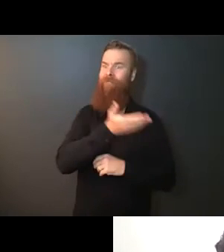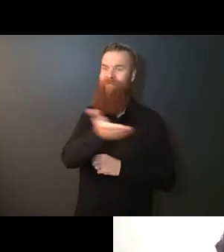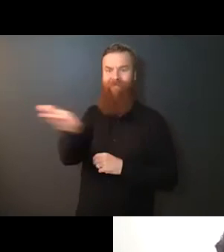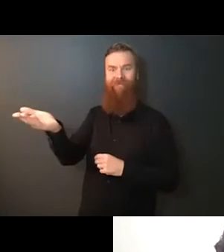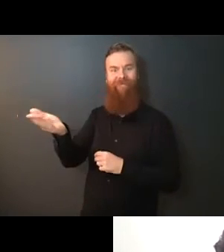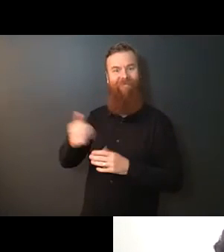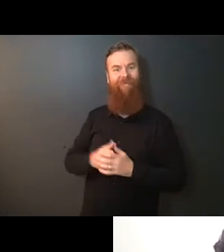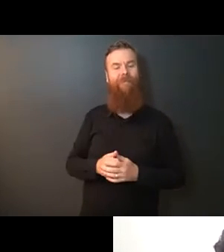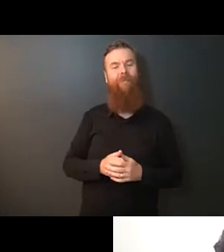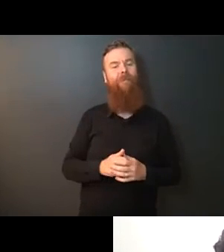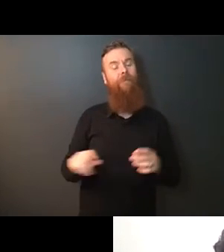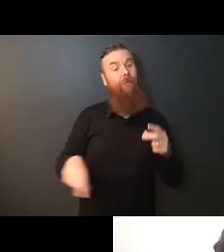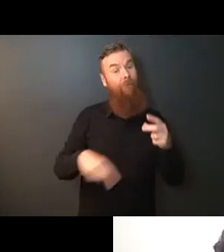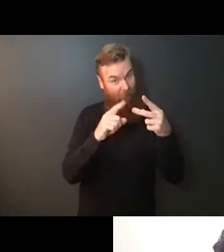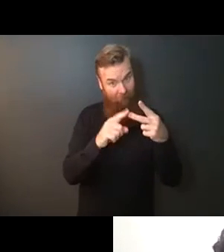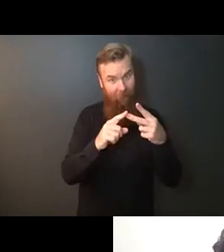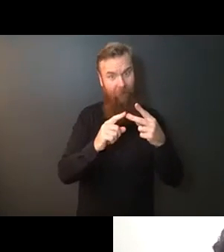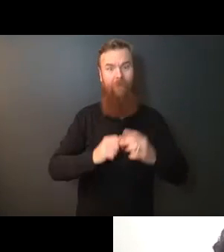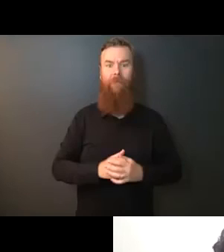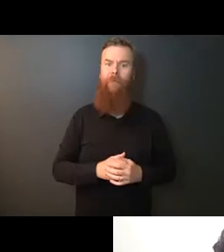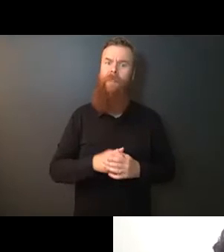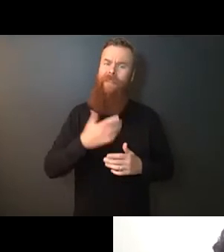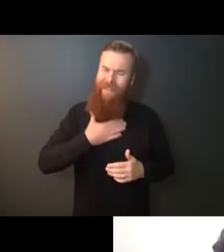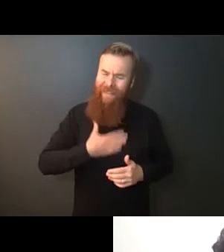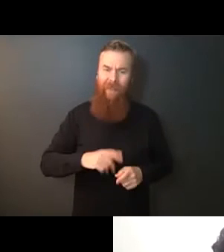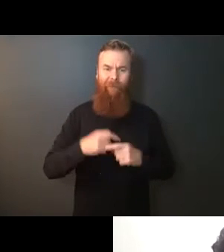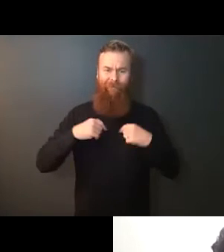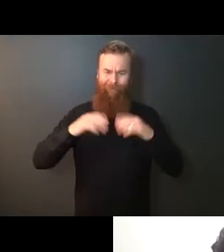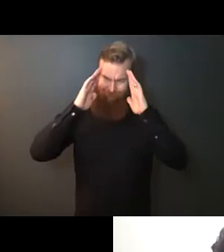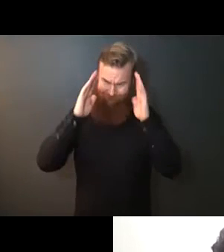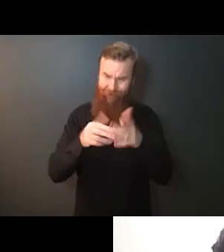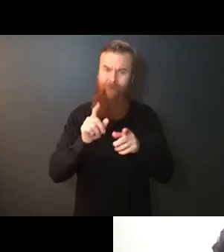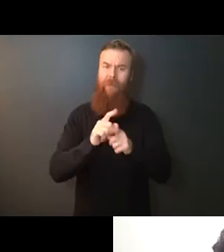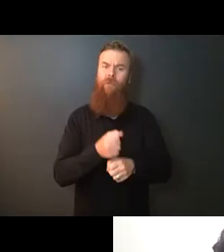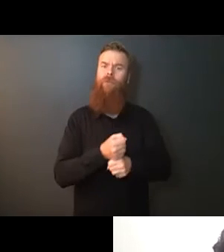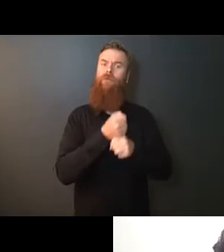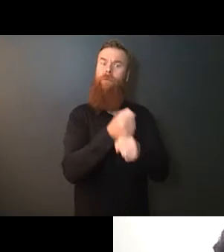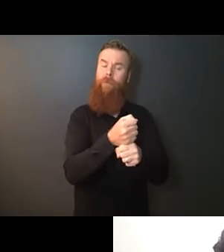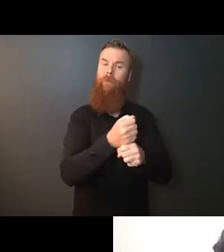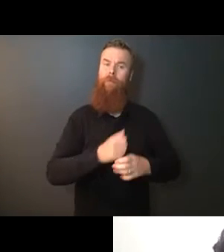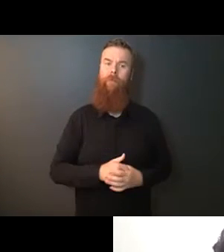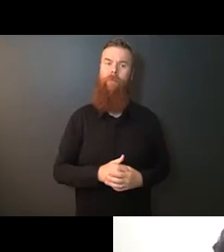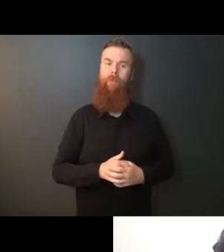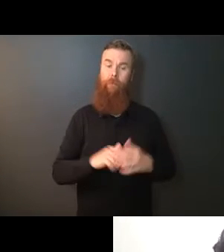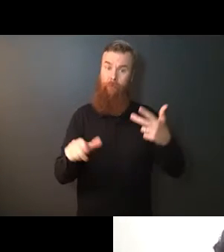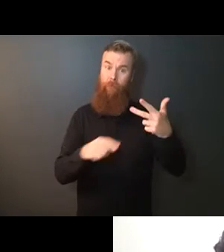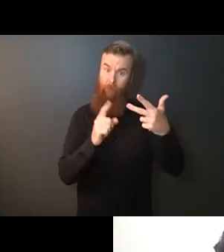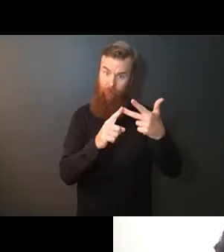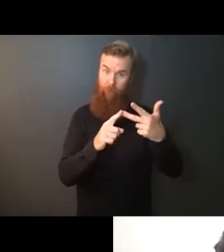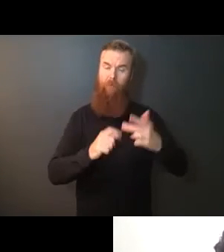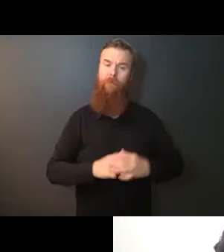flag of representation. Thirdly, because what we do it under